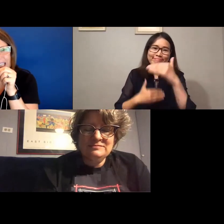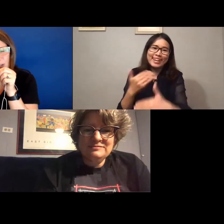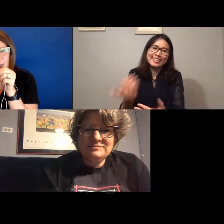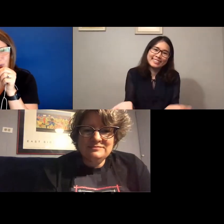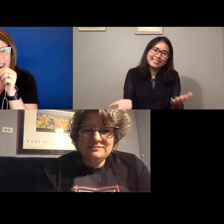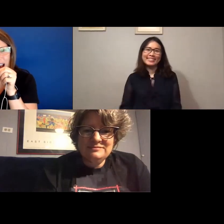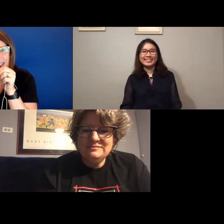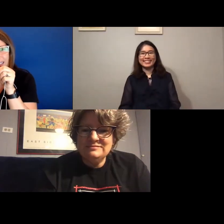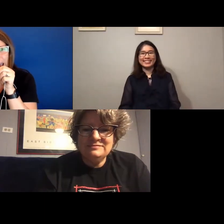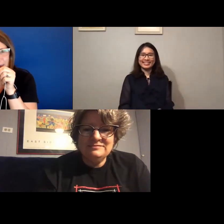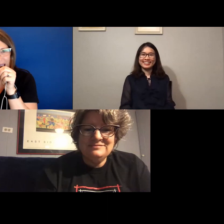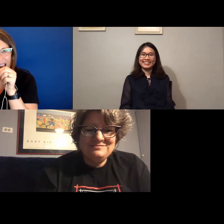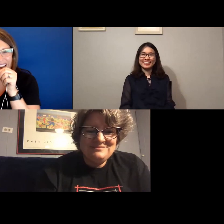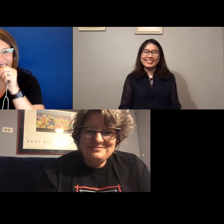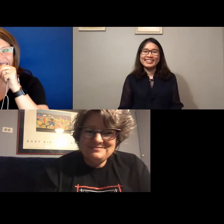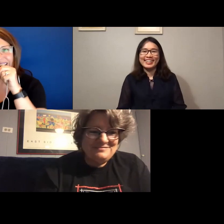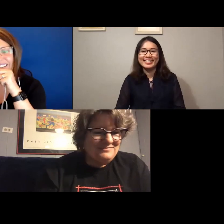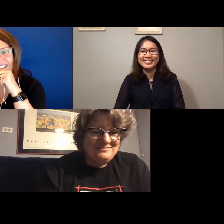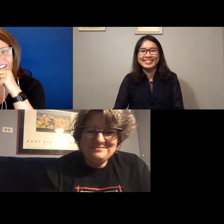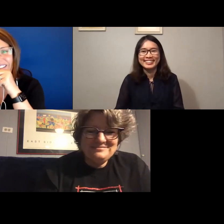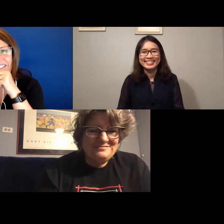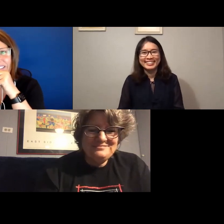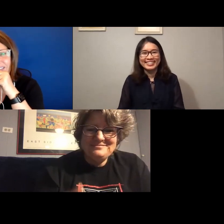the teachers would not let me.